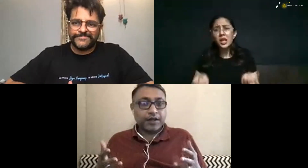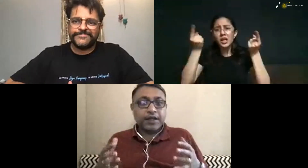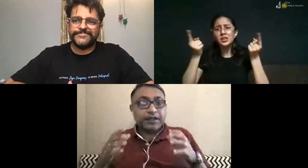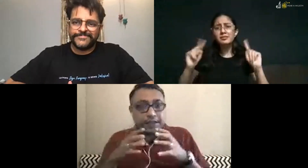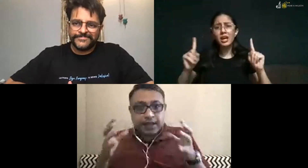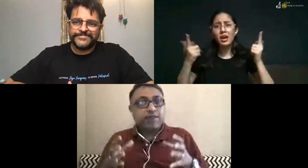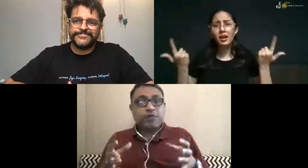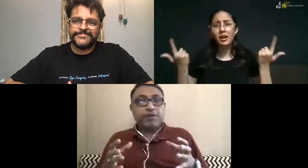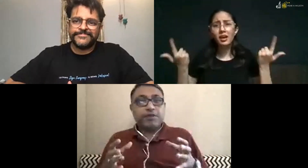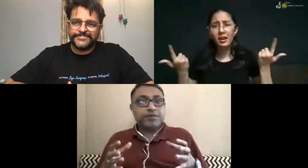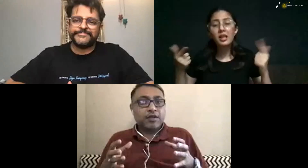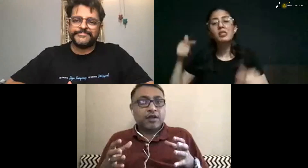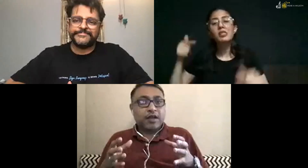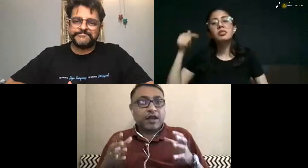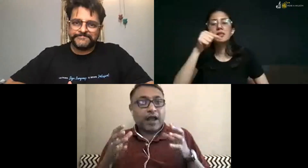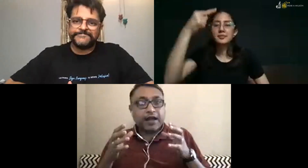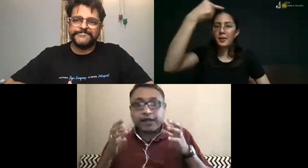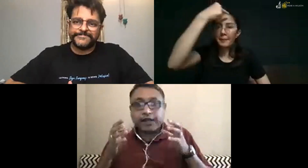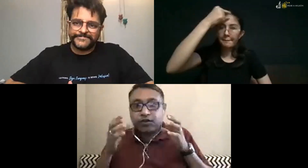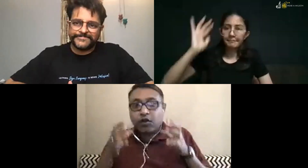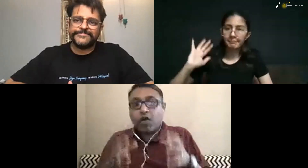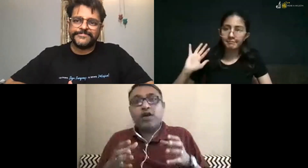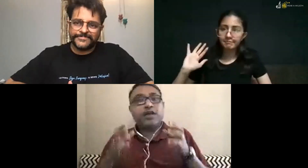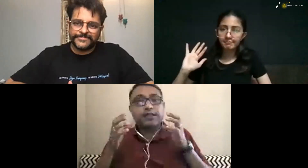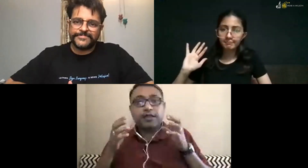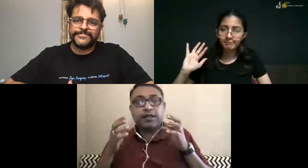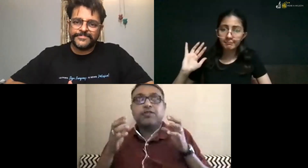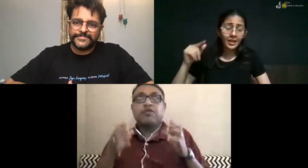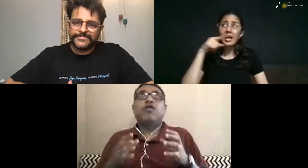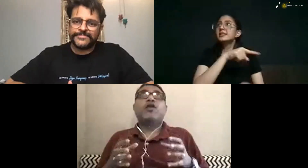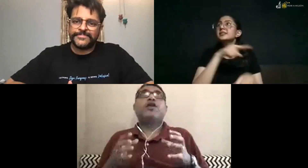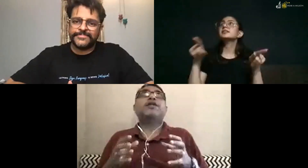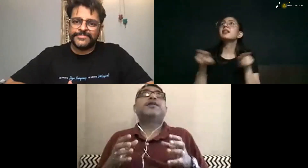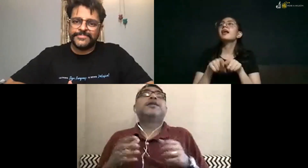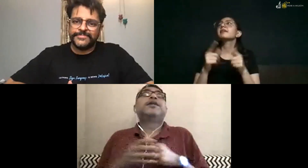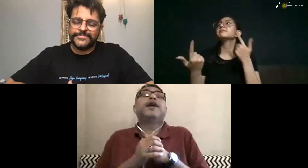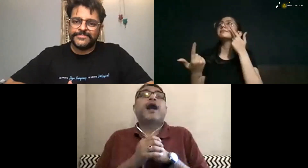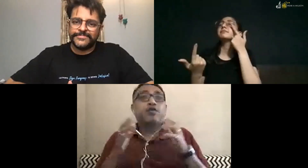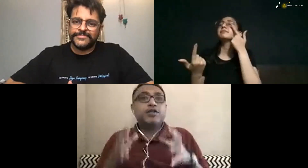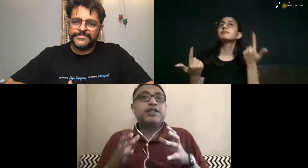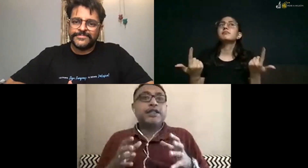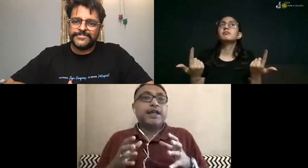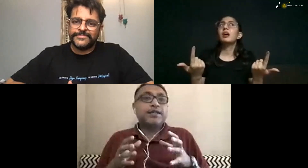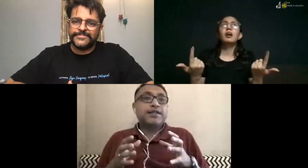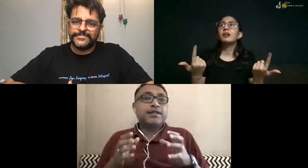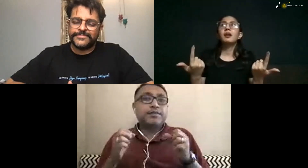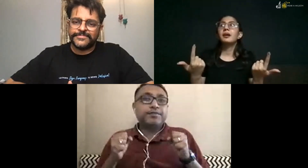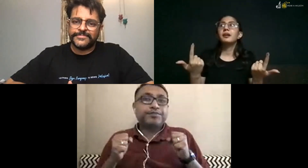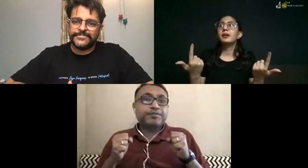Right? These are the problems. And it is not a I don't see it